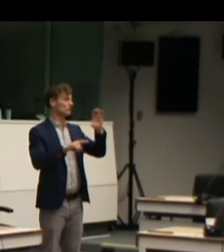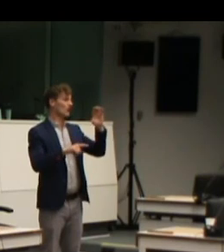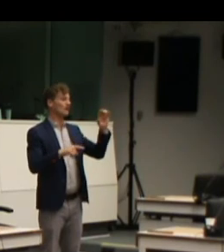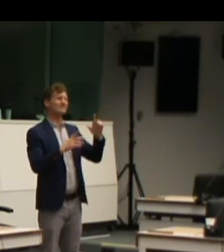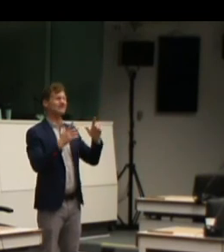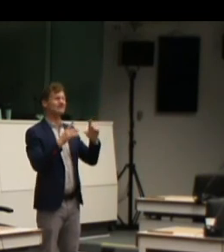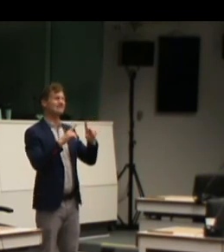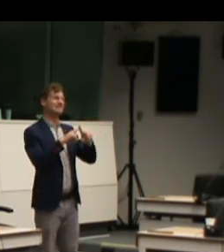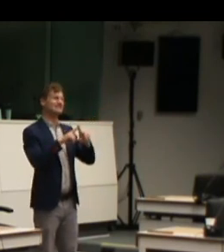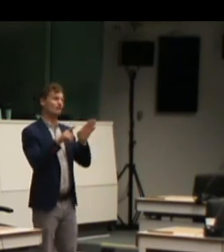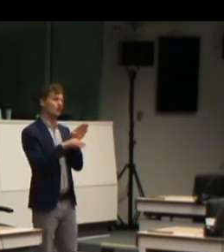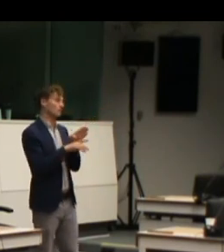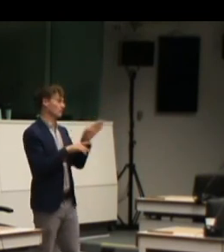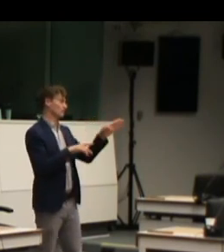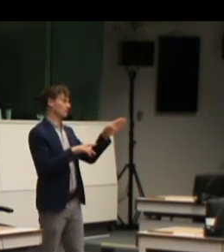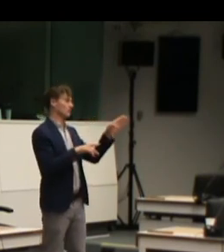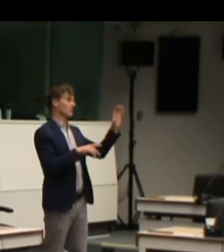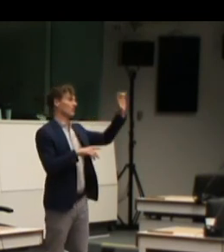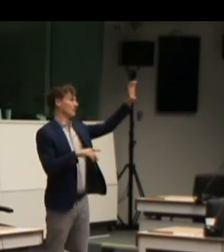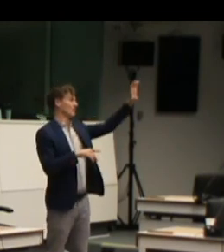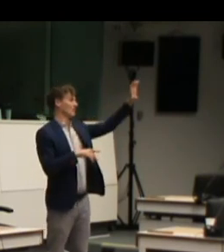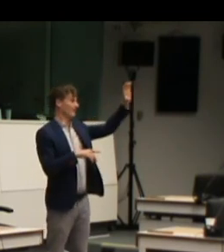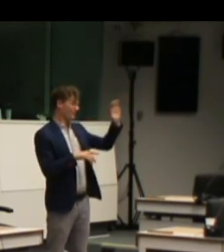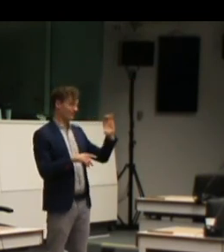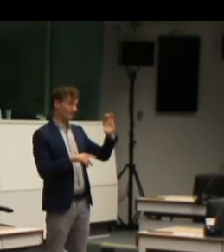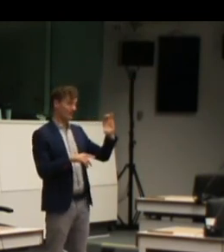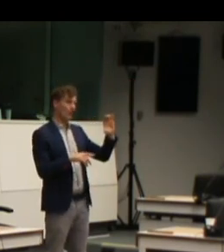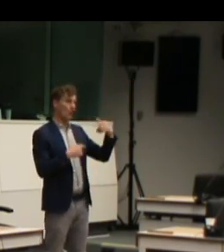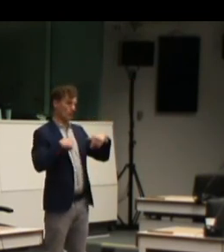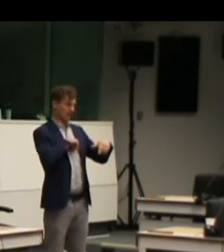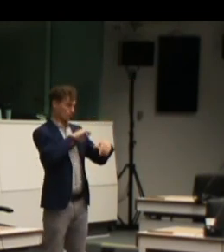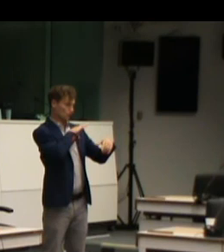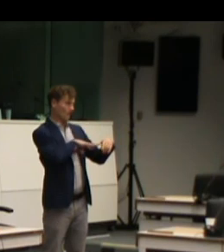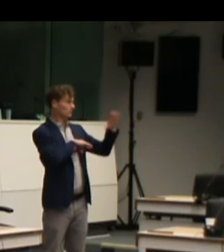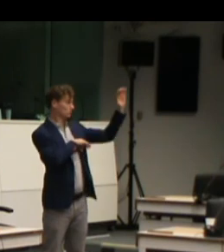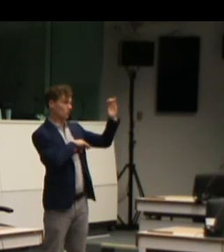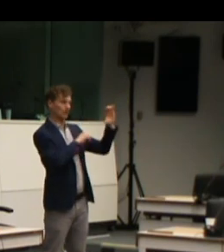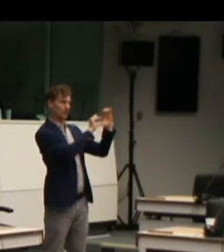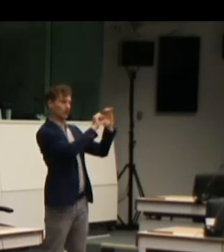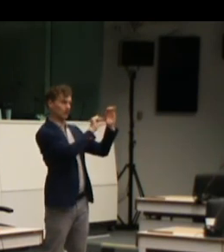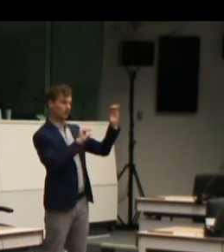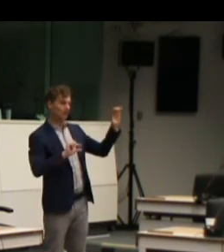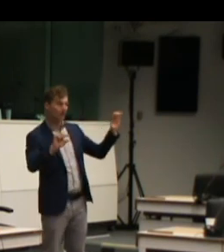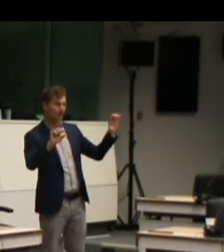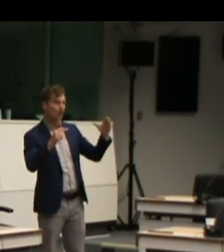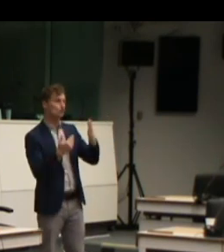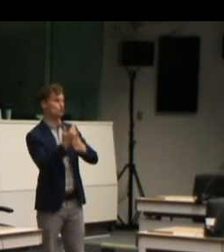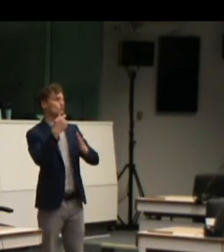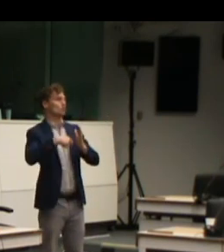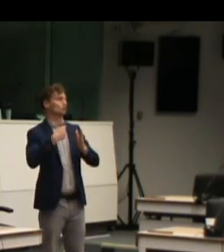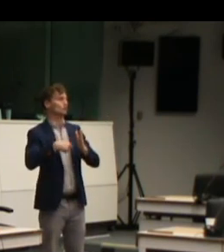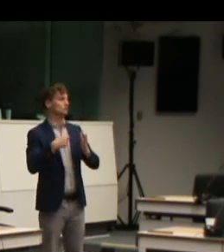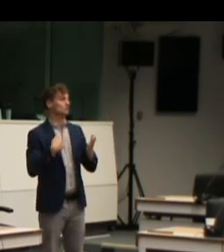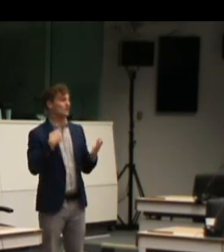we were able to draw down those profits and invest them back into the community. So it seems to work. There we